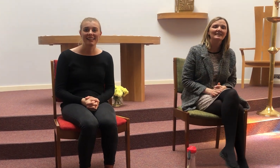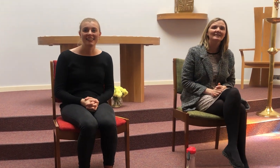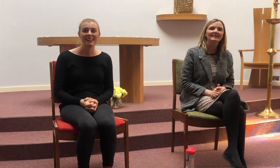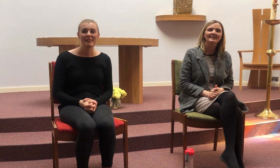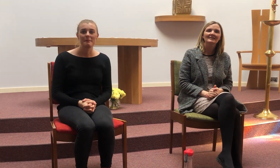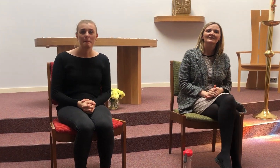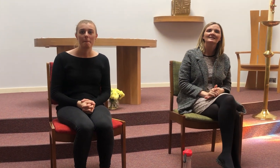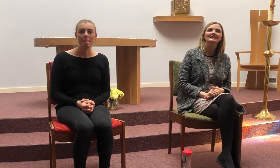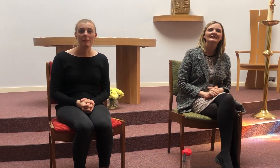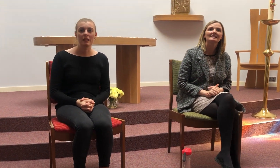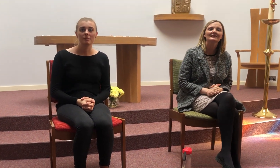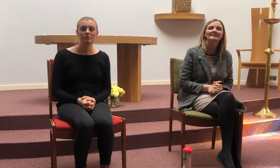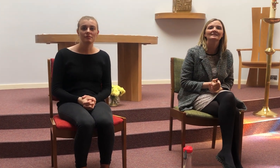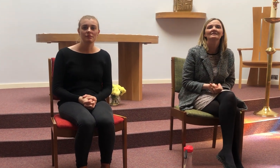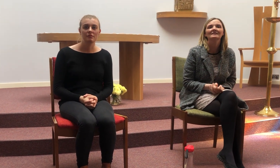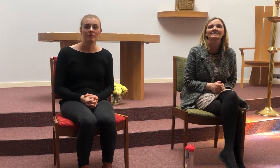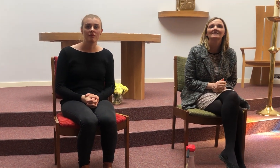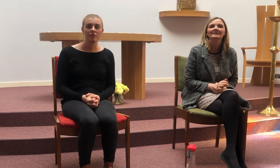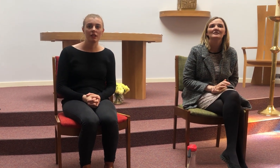thinking.